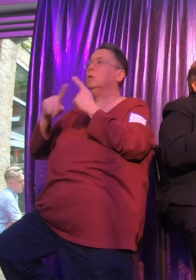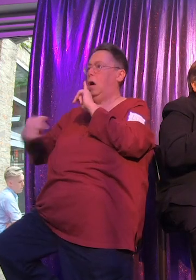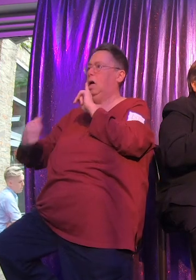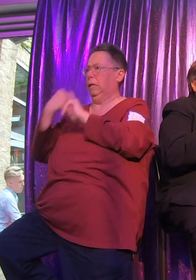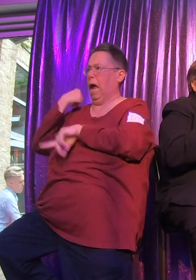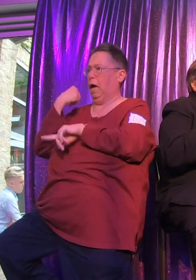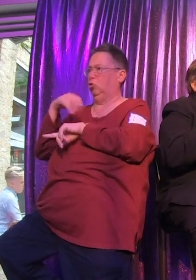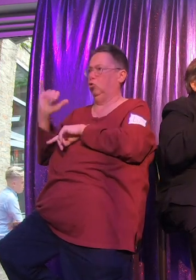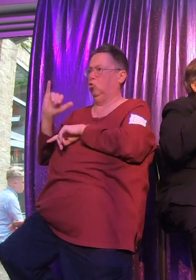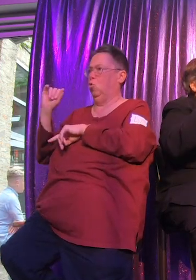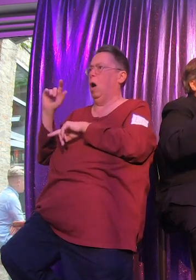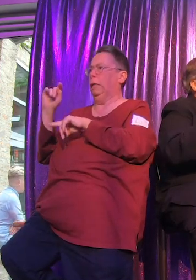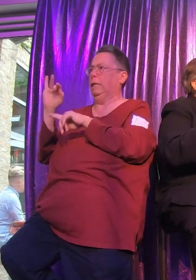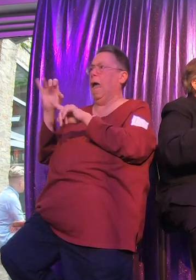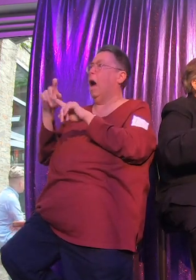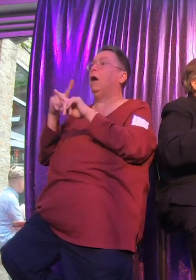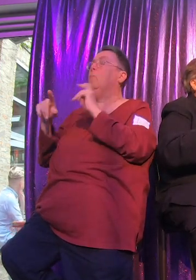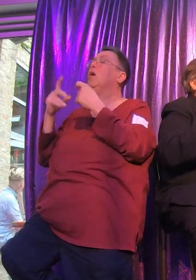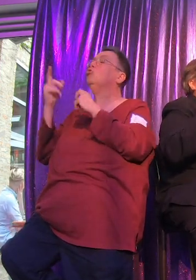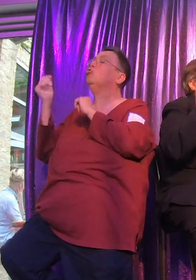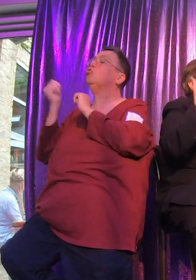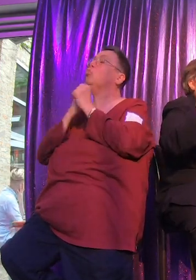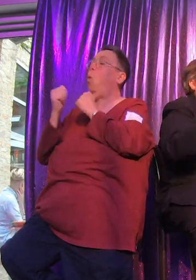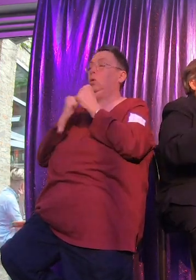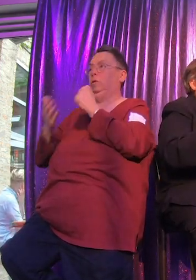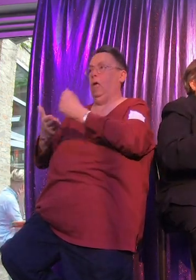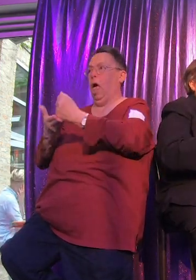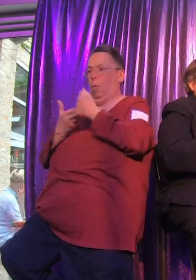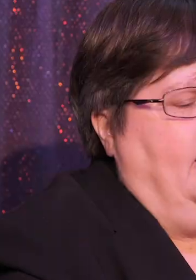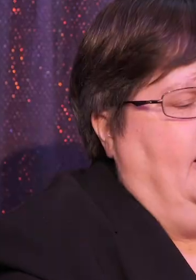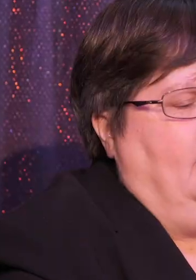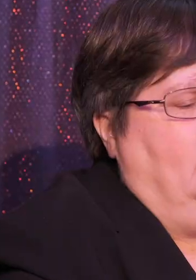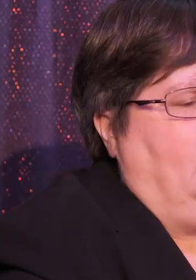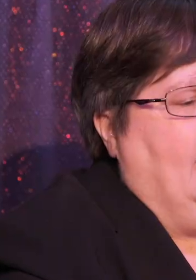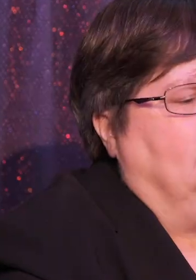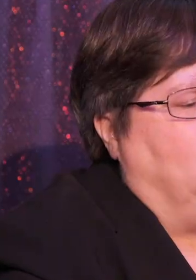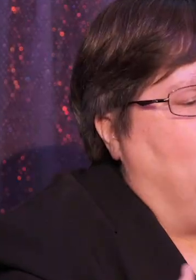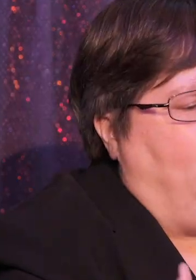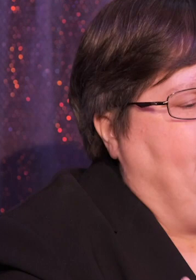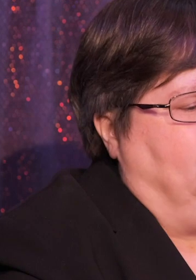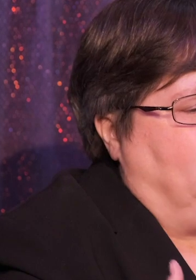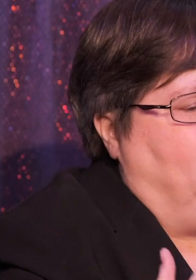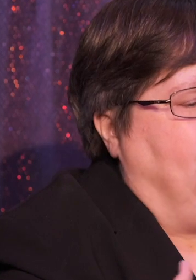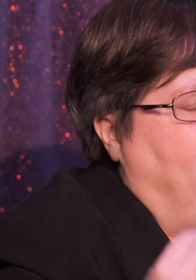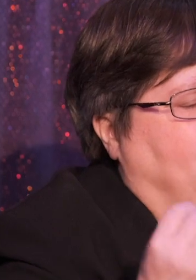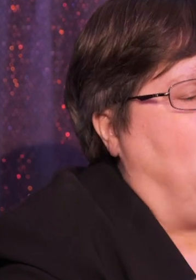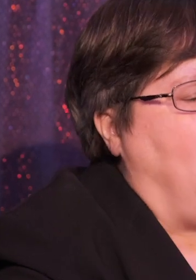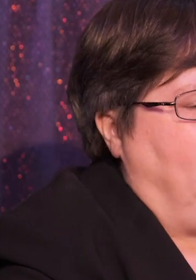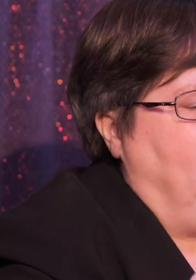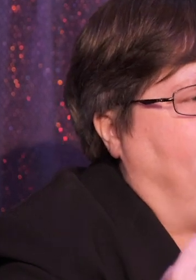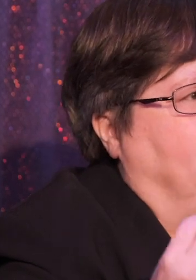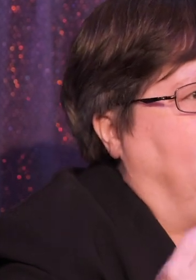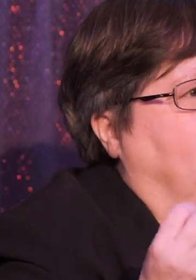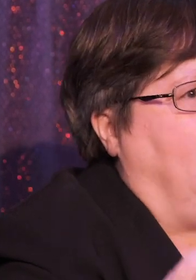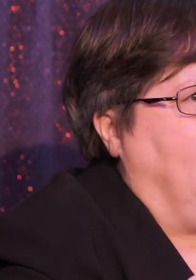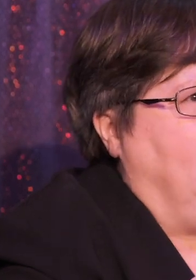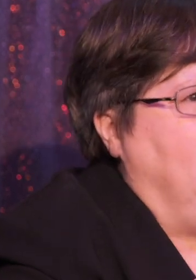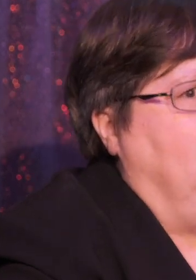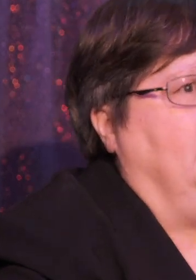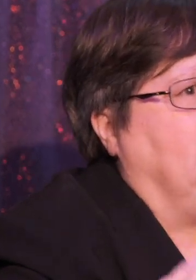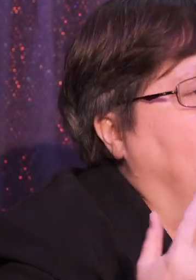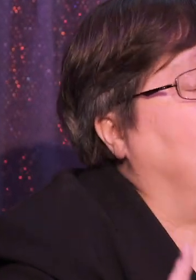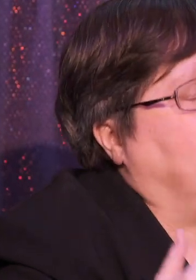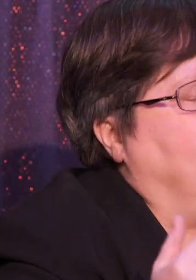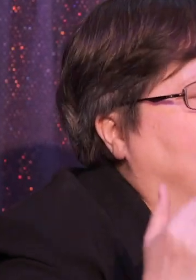point, and sports got me through that, right? Sports was my religion. And I am so grateful to the women who fought for Title